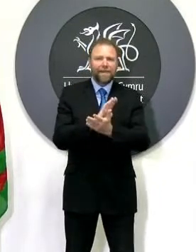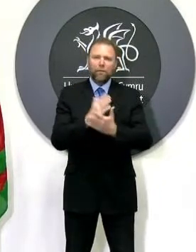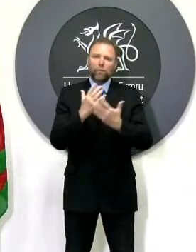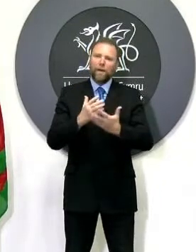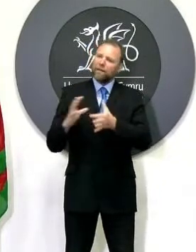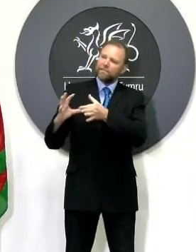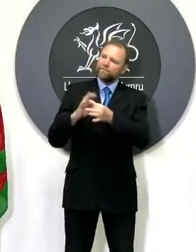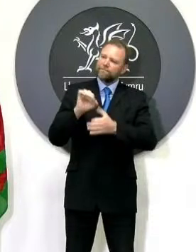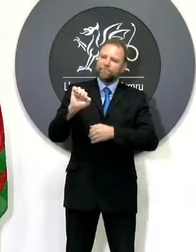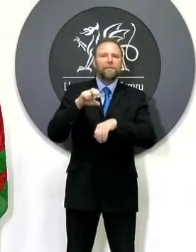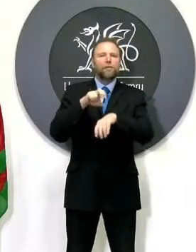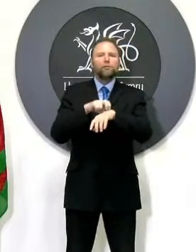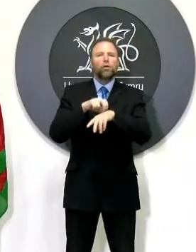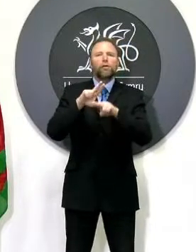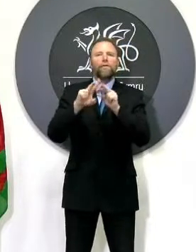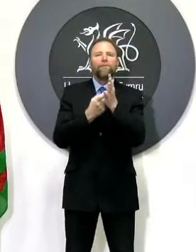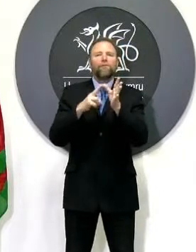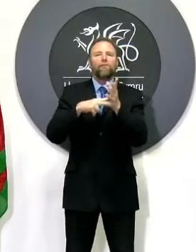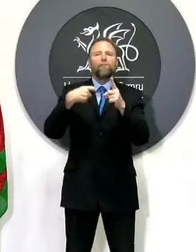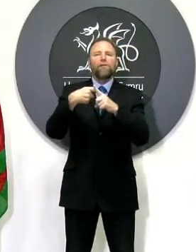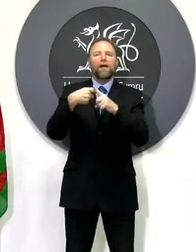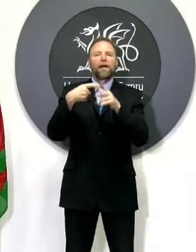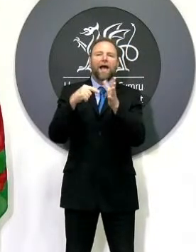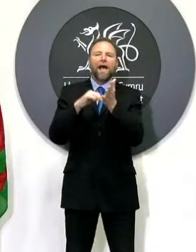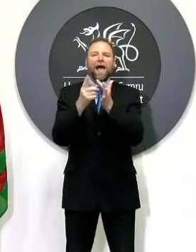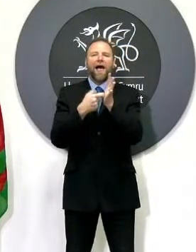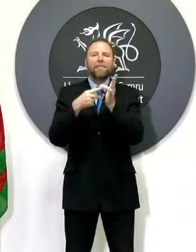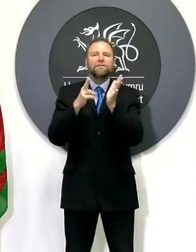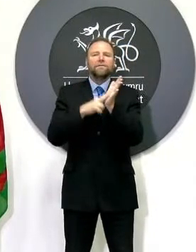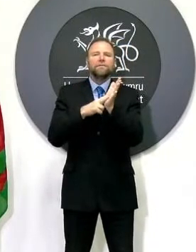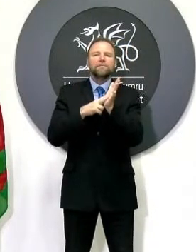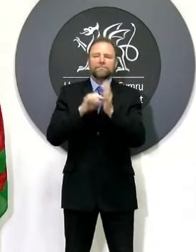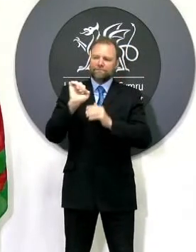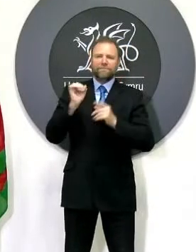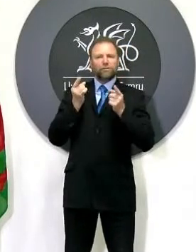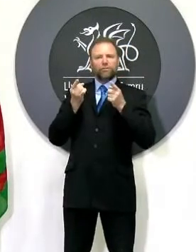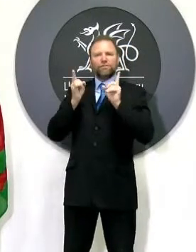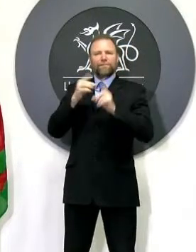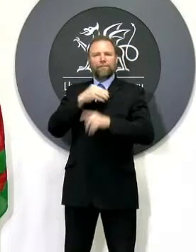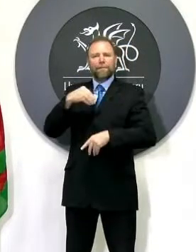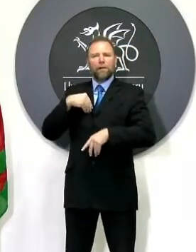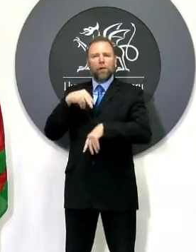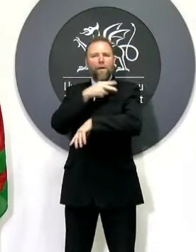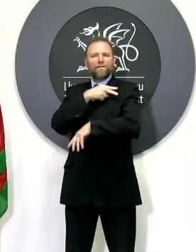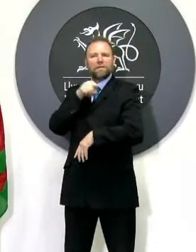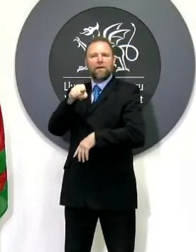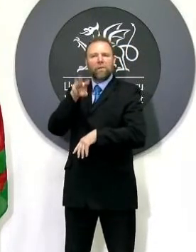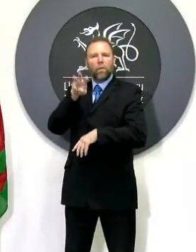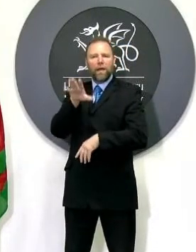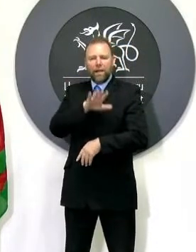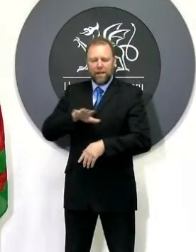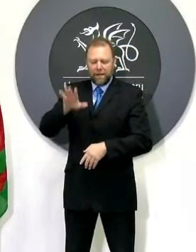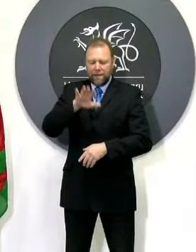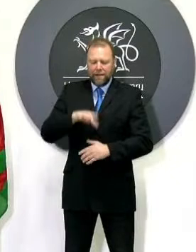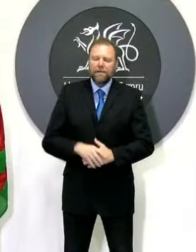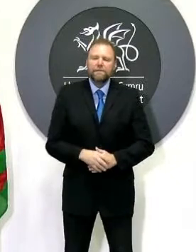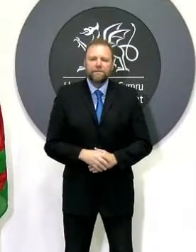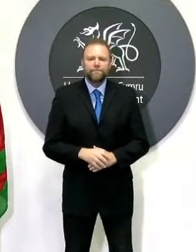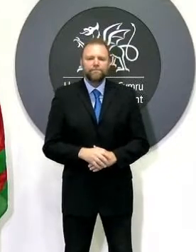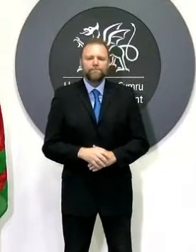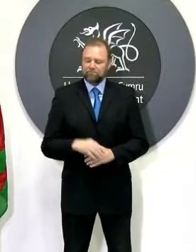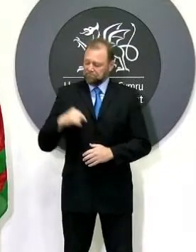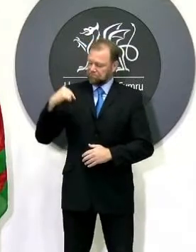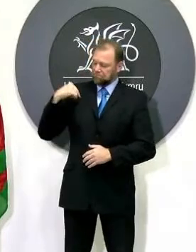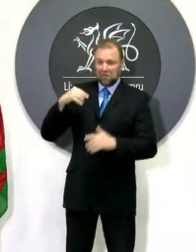by Dr. Frank Atherton, Wales's Chief Medical Officer. This week, we have held the latest review of the